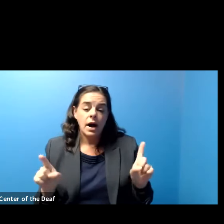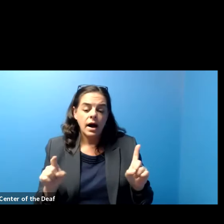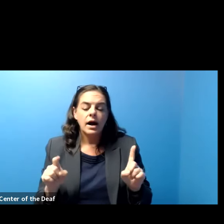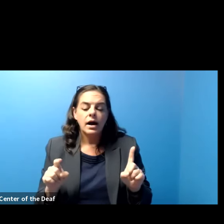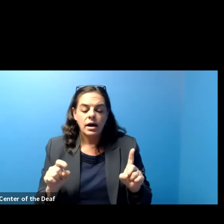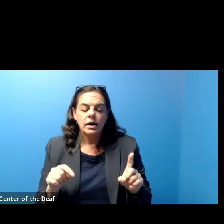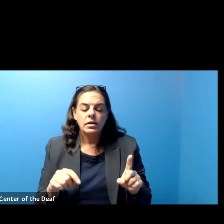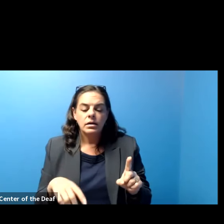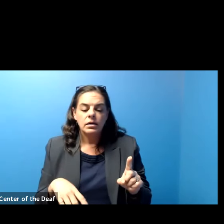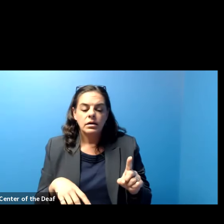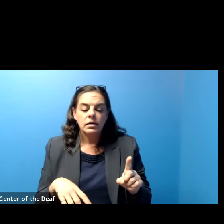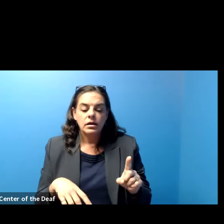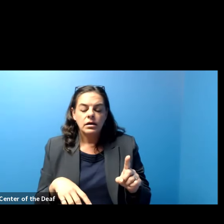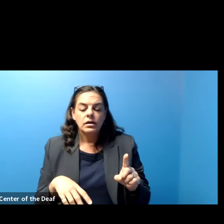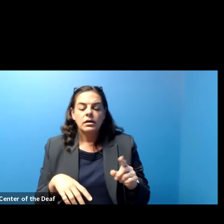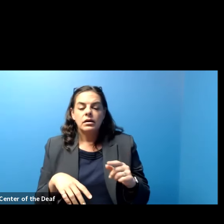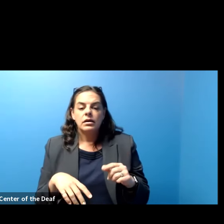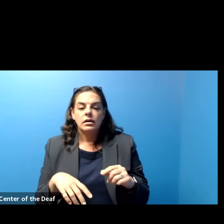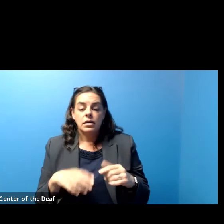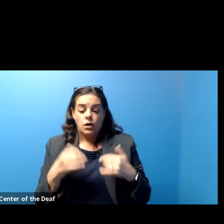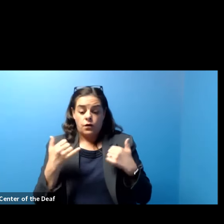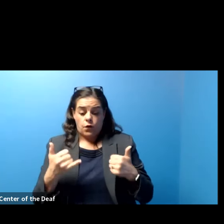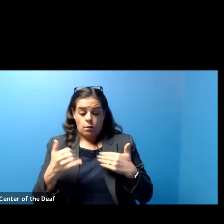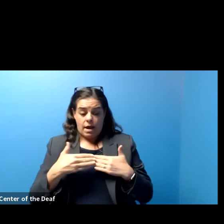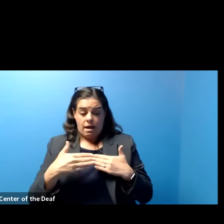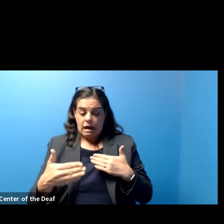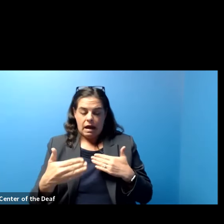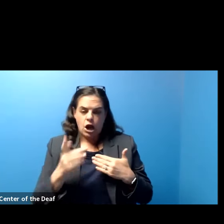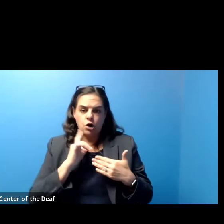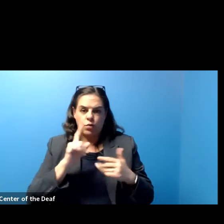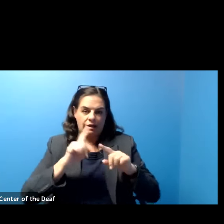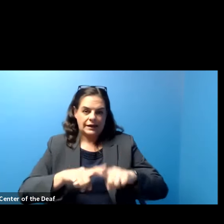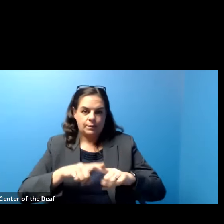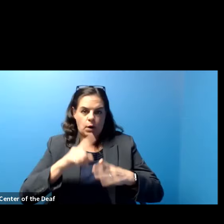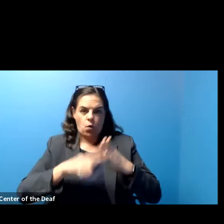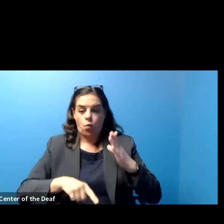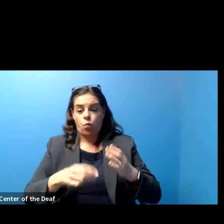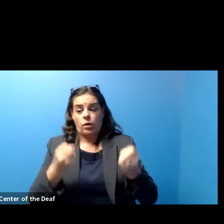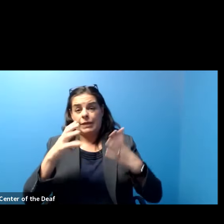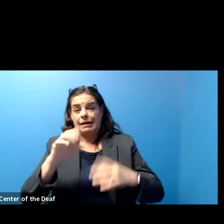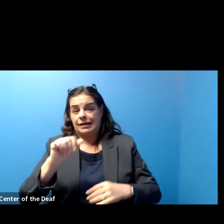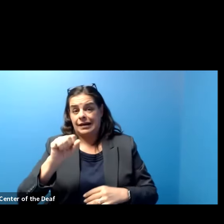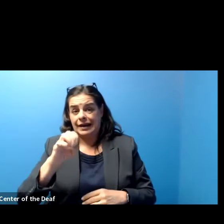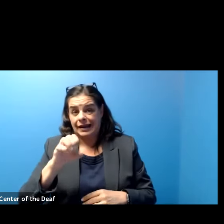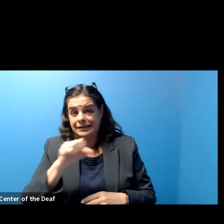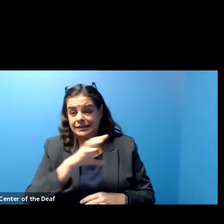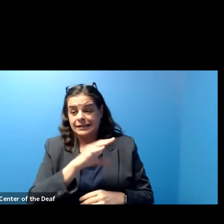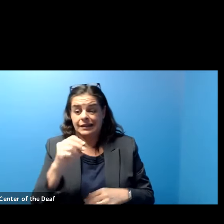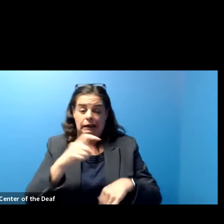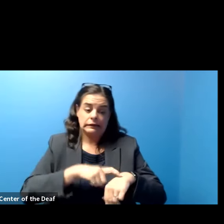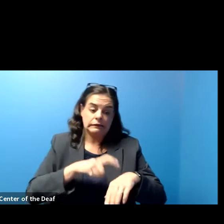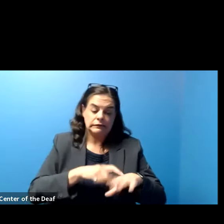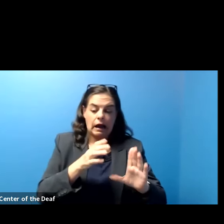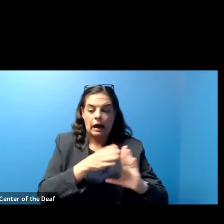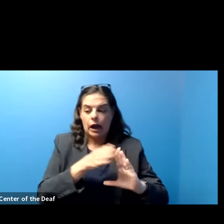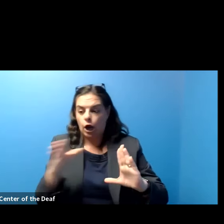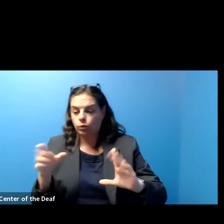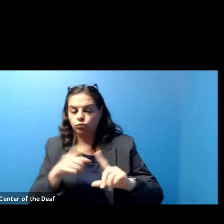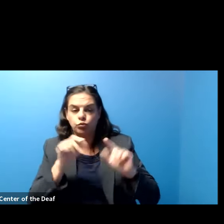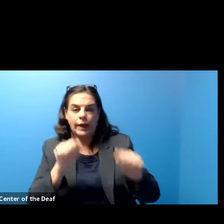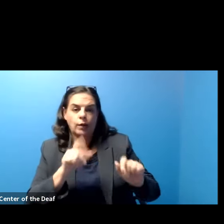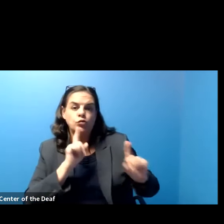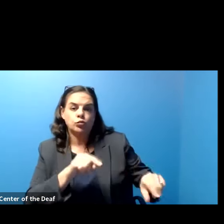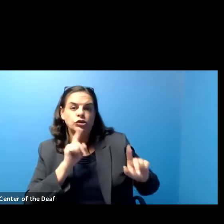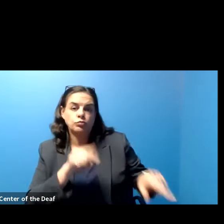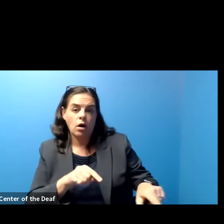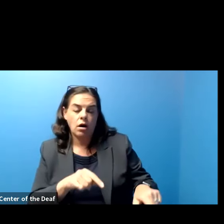as far as where we go from now, that's really up to what the caseload looks like. And again, our time frame for being able to respond